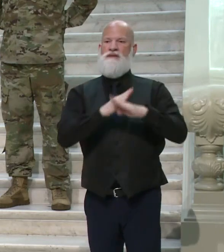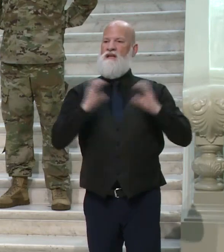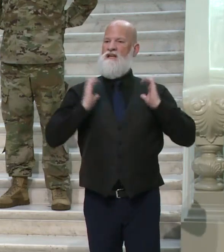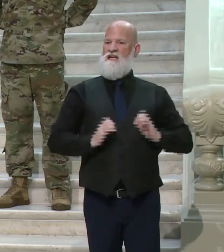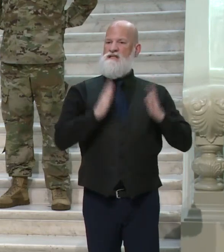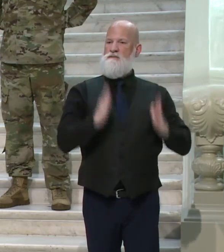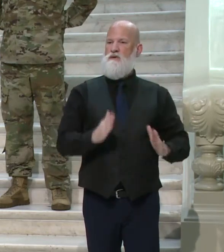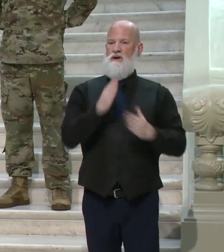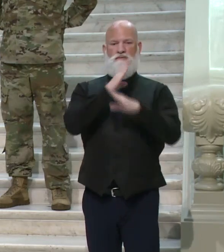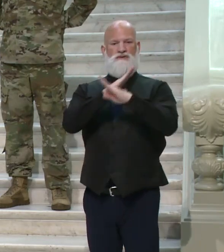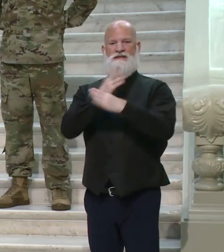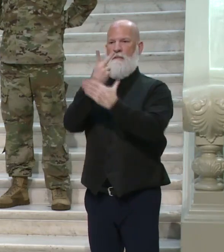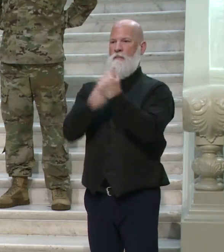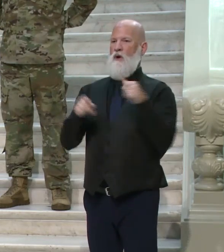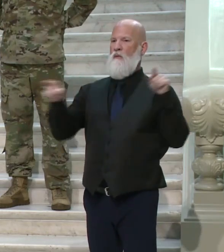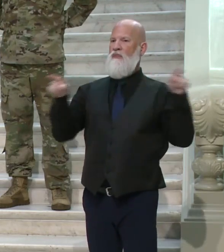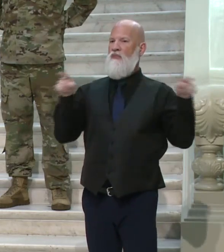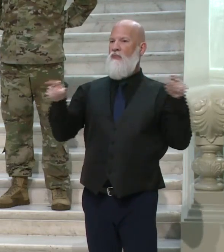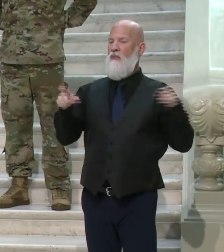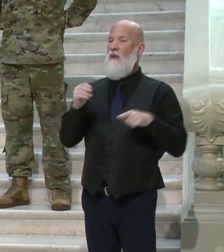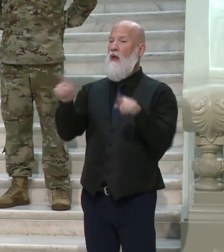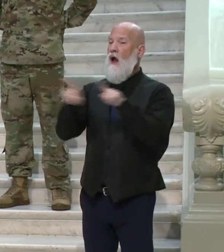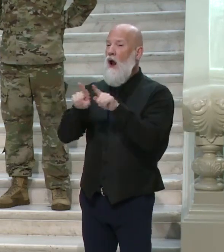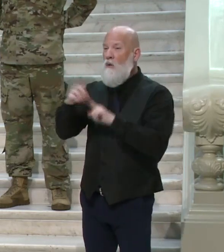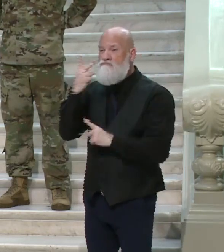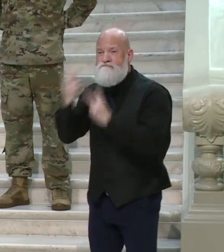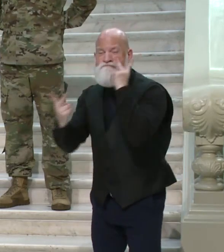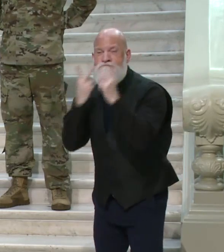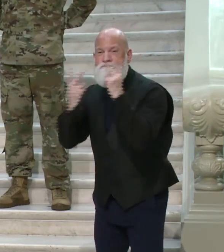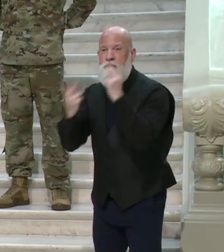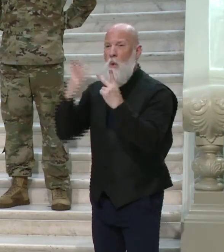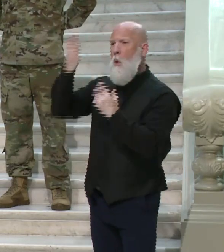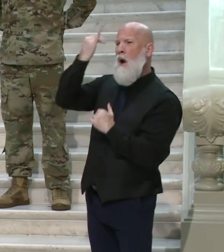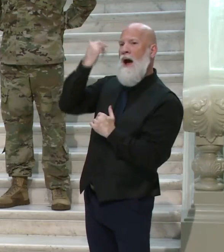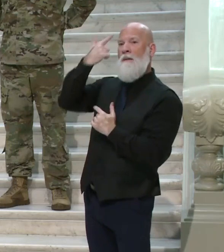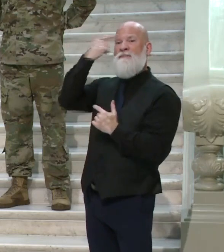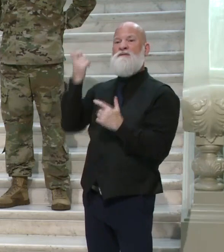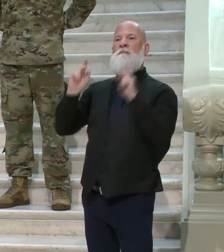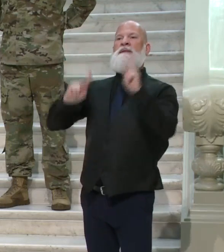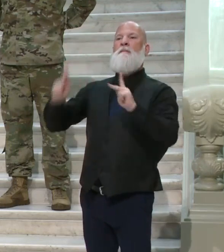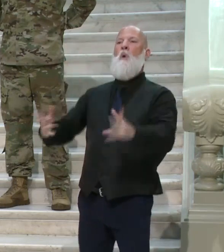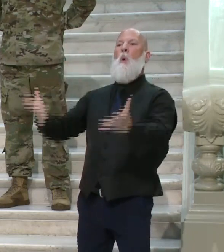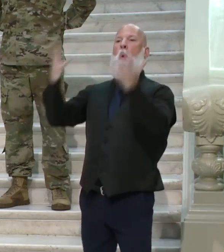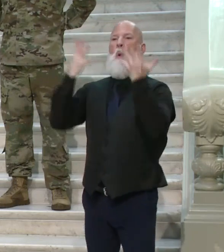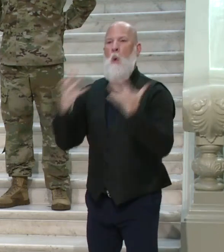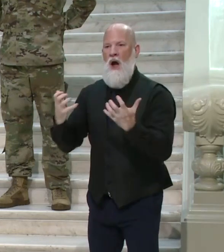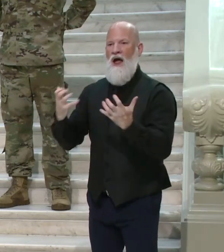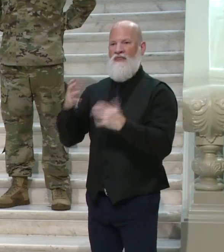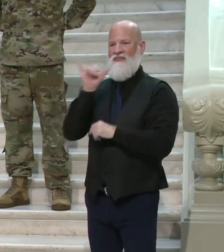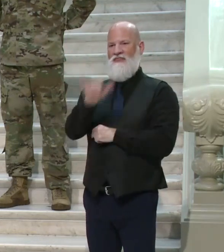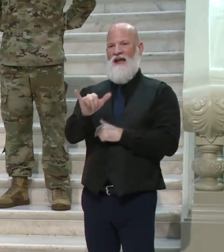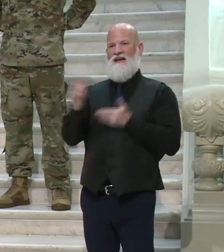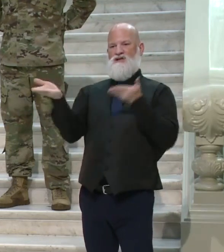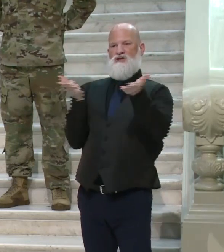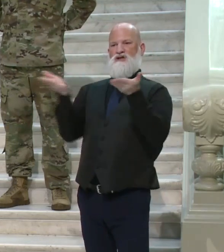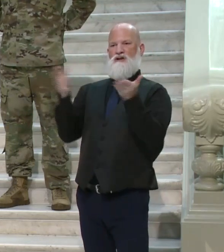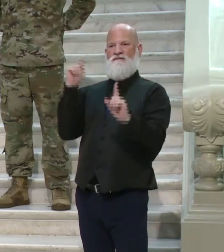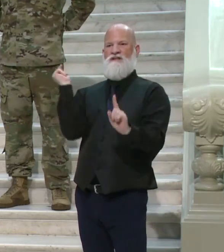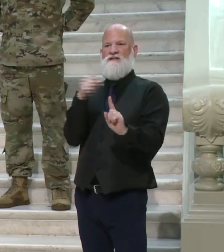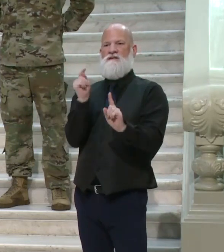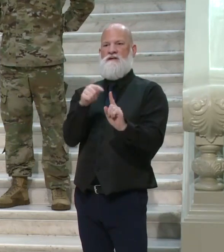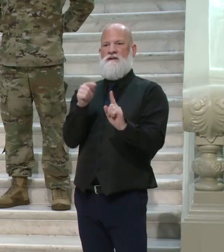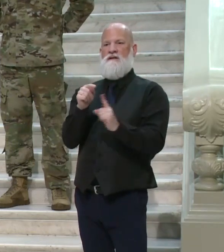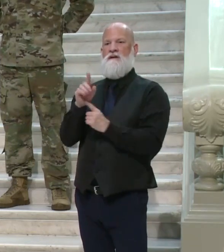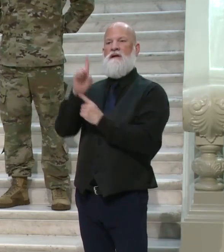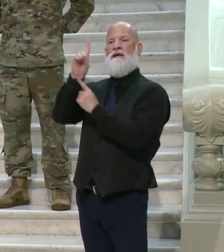But you also saw people that were out there because the demand was there. I mean, I heard a story about somebody that was